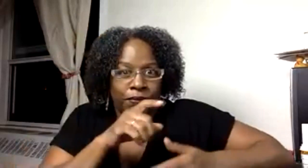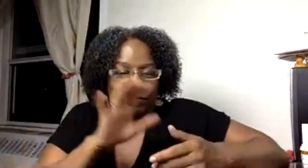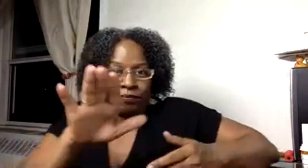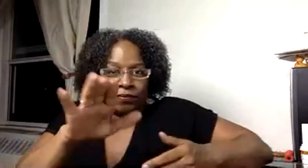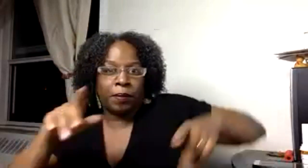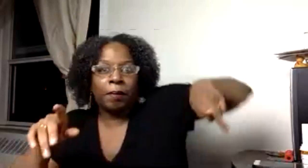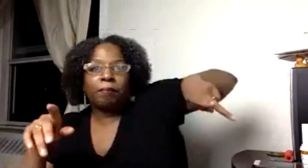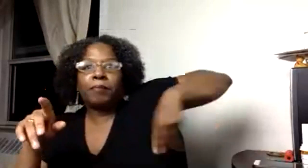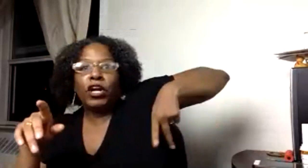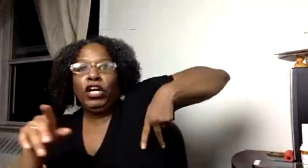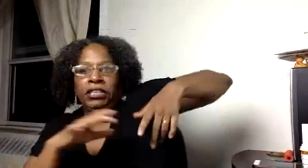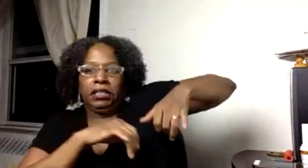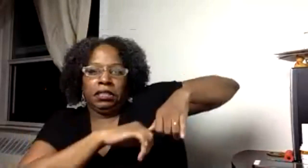as a Black person,